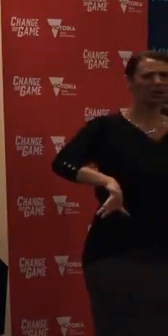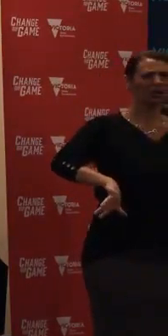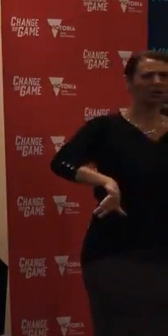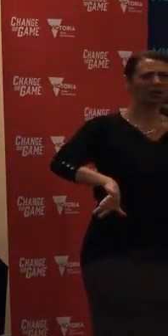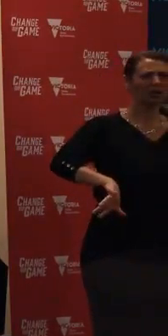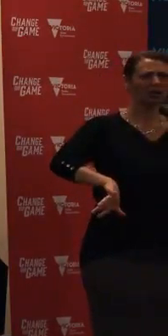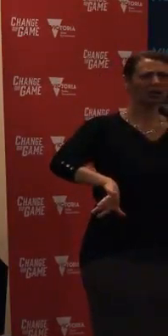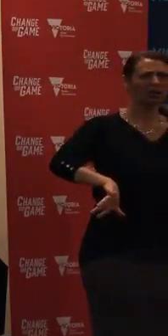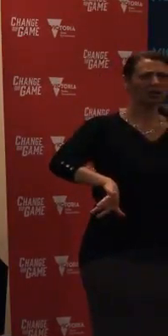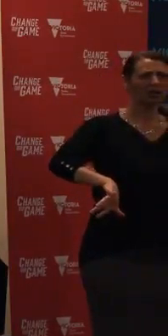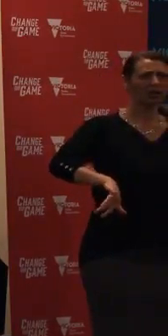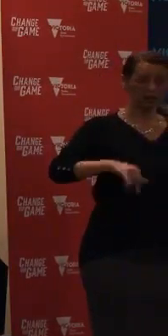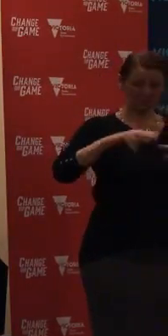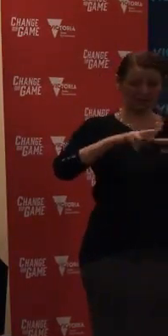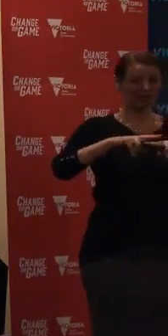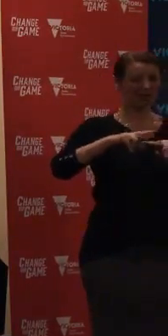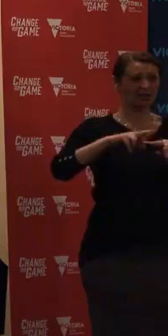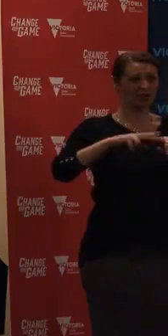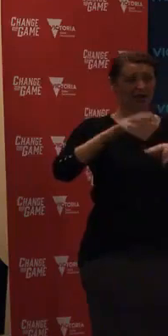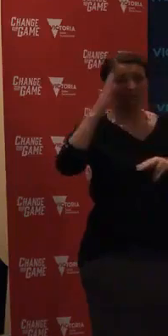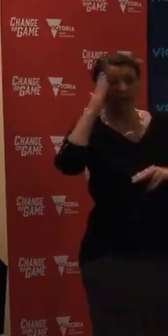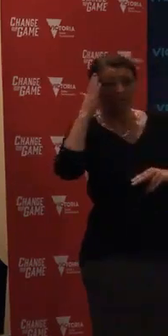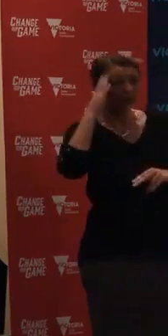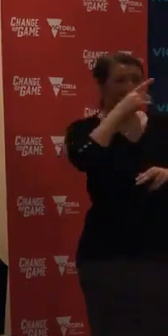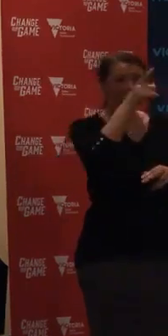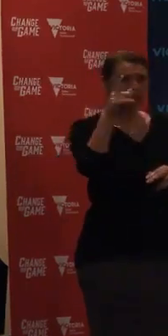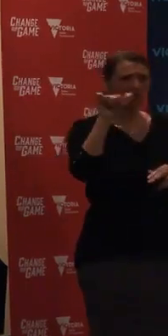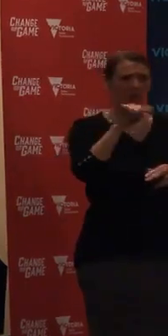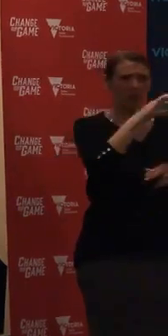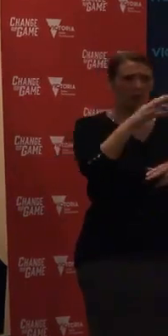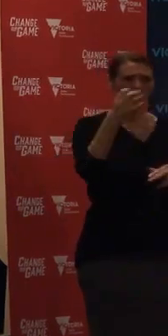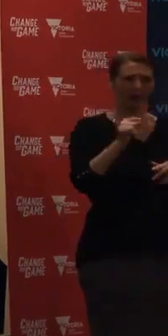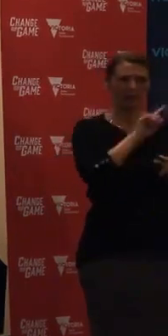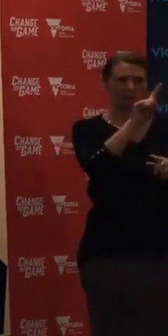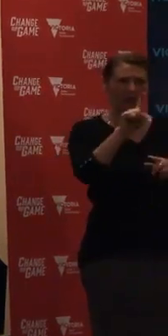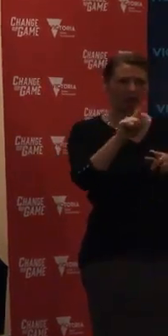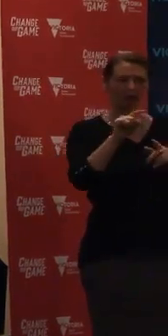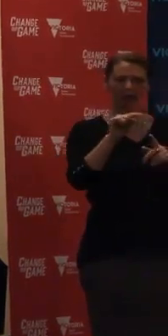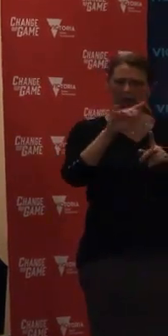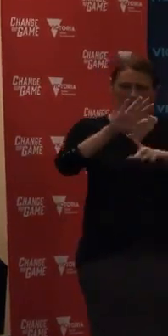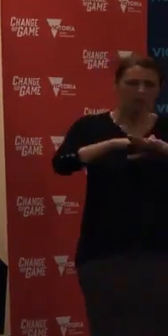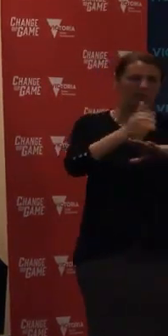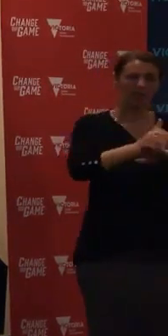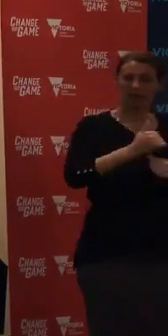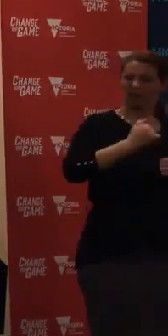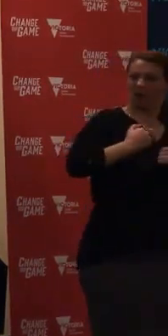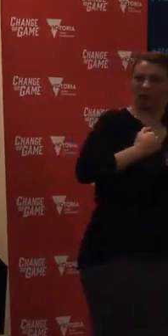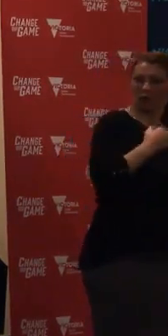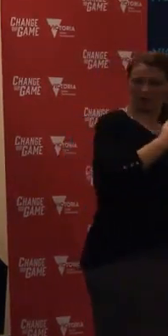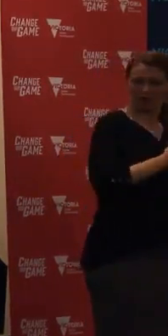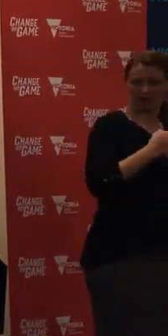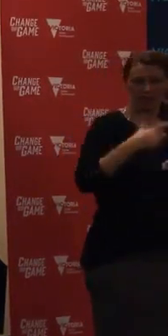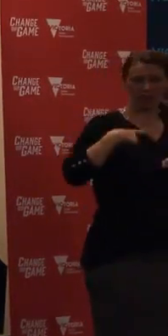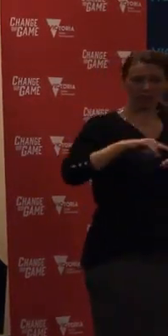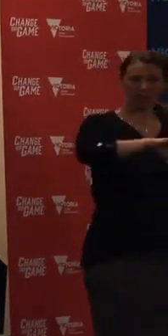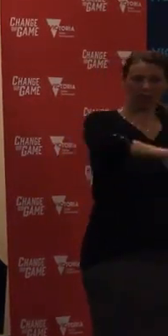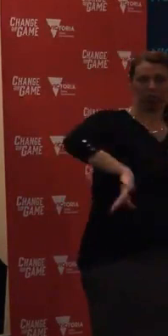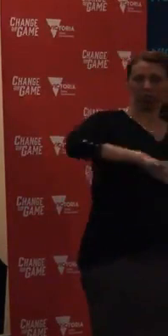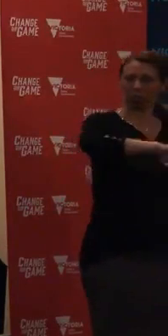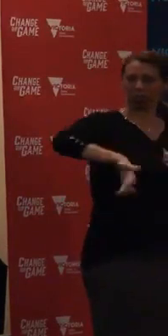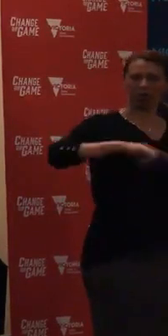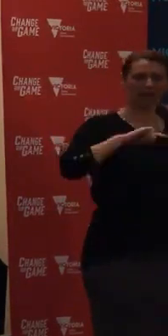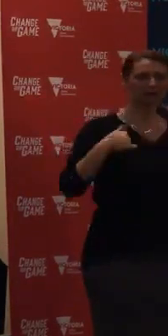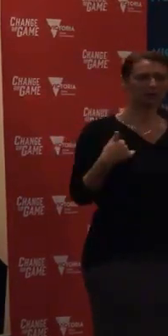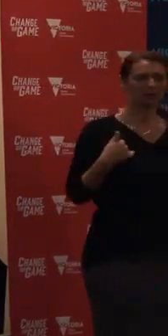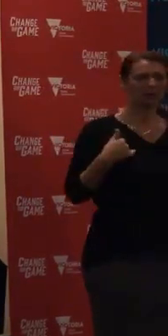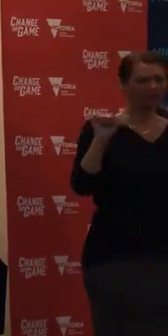matter is that dads and mums shouldn't have to basically go down a path of saying we'll set up our own clubs because the community wants to exclude us.